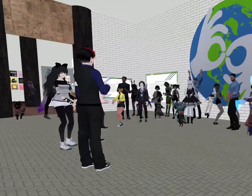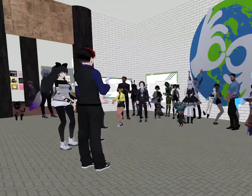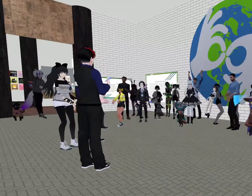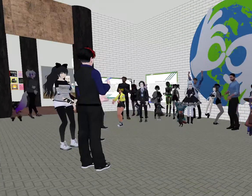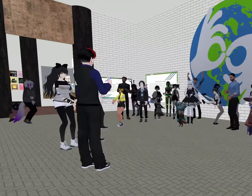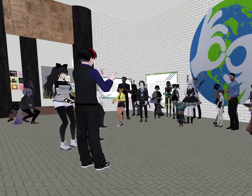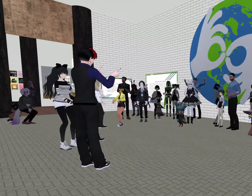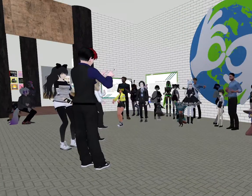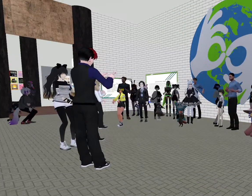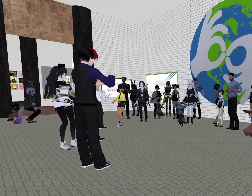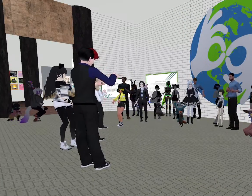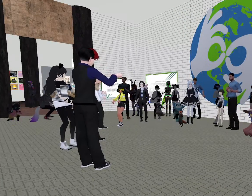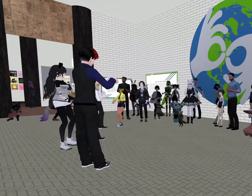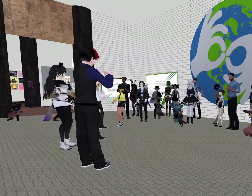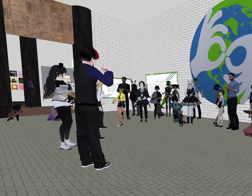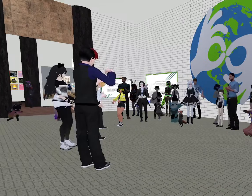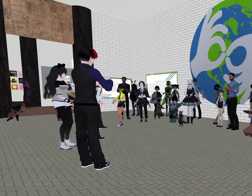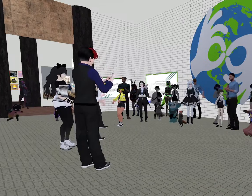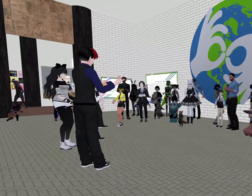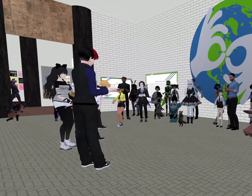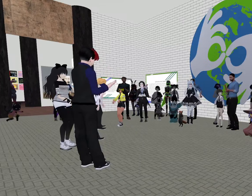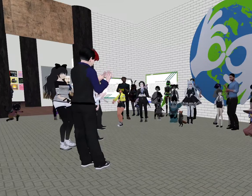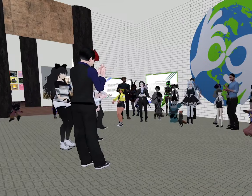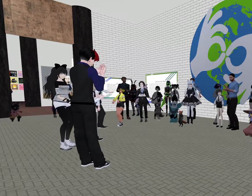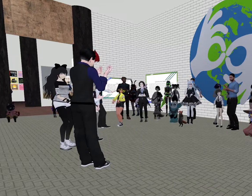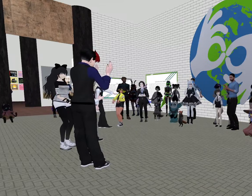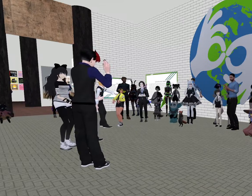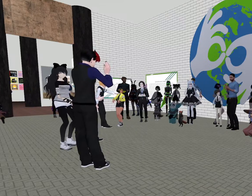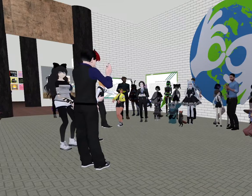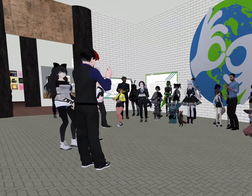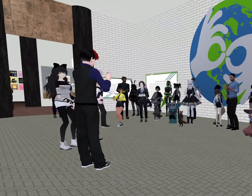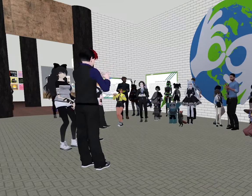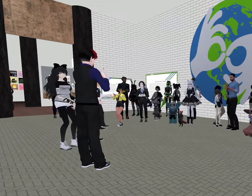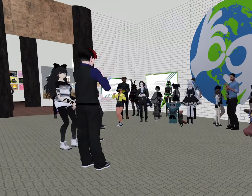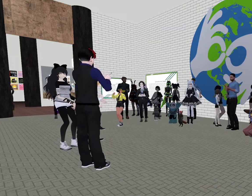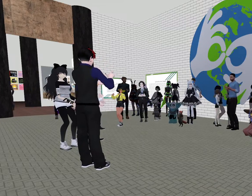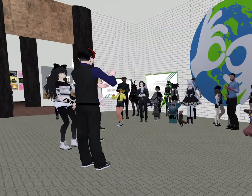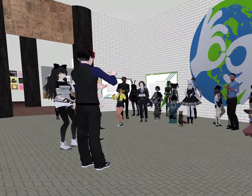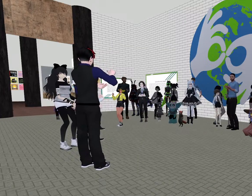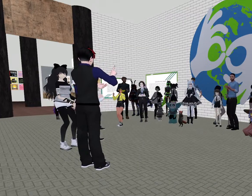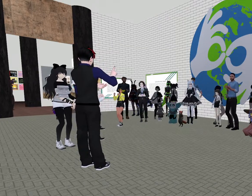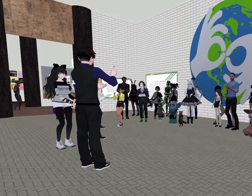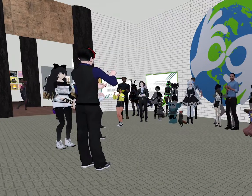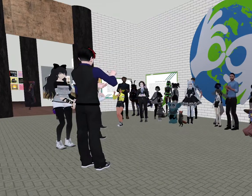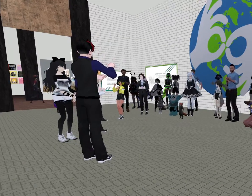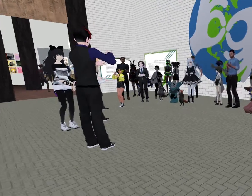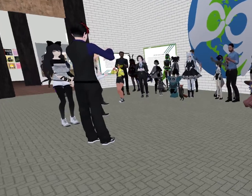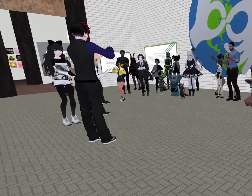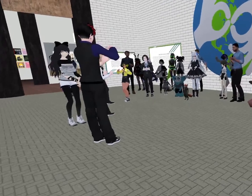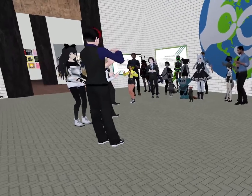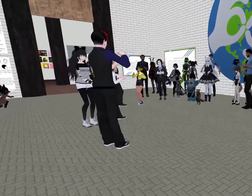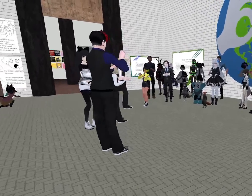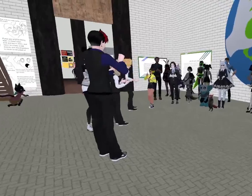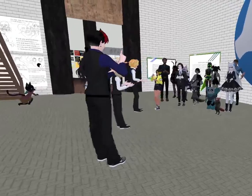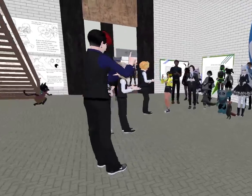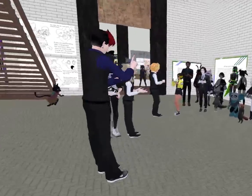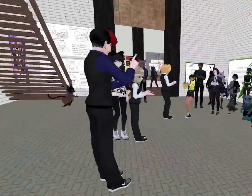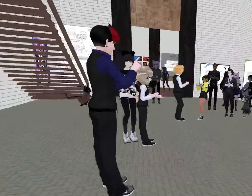Also note that here in VR, that it's adapted as close as it can to be to real life sign